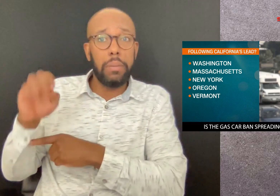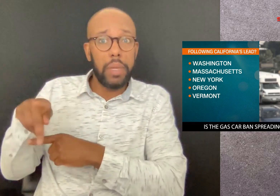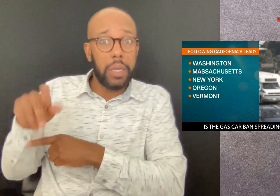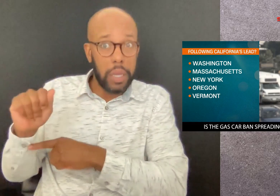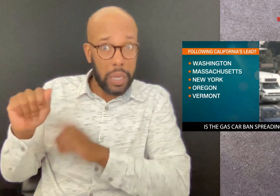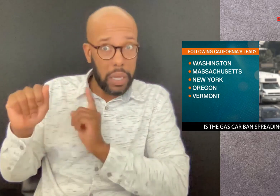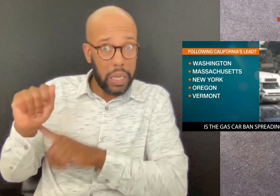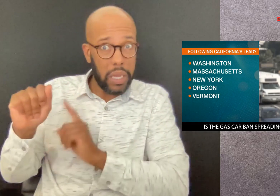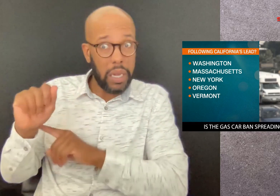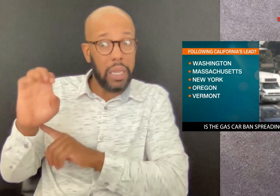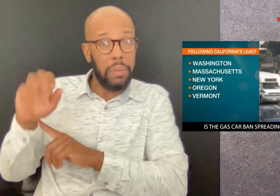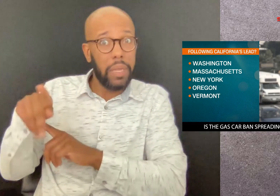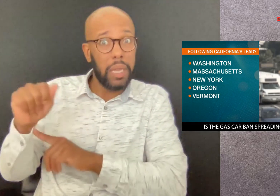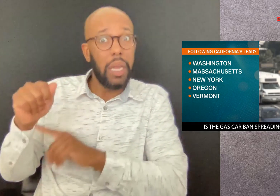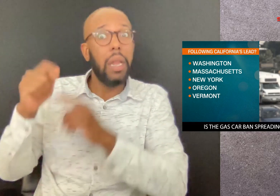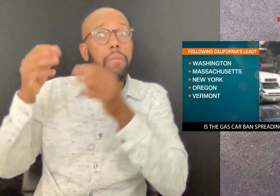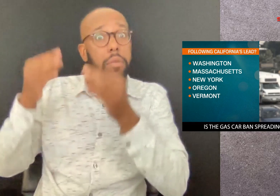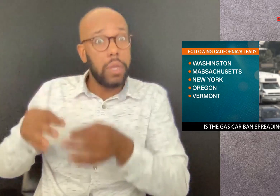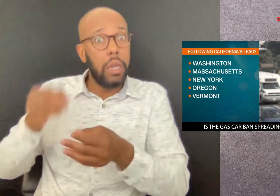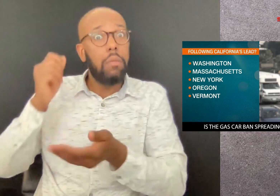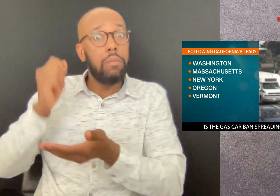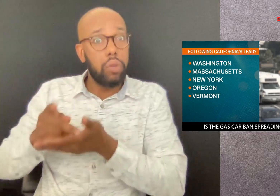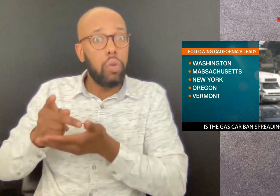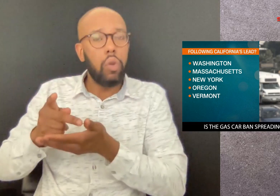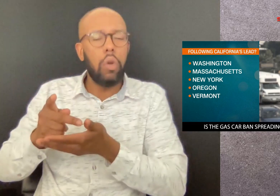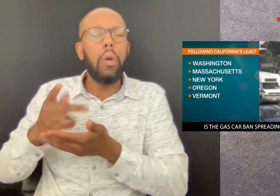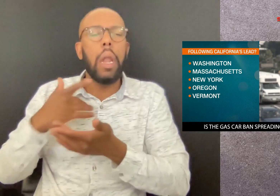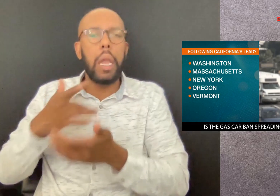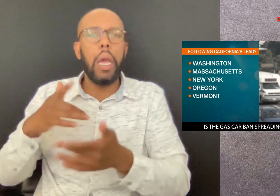it's likely they will apply their rule